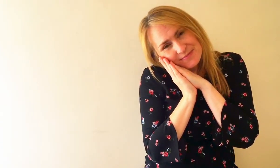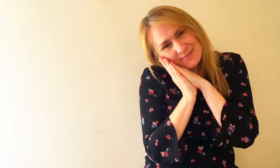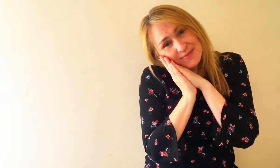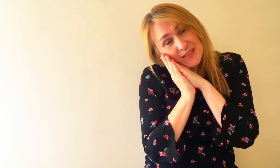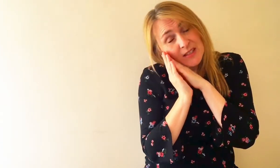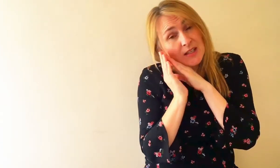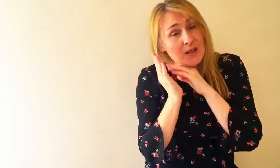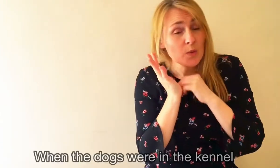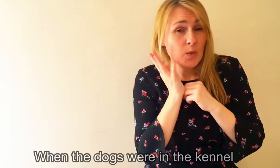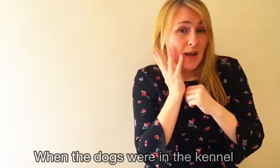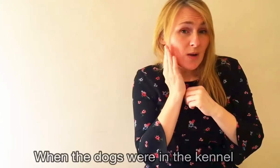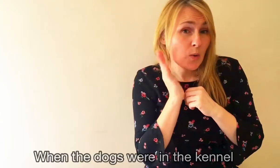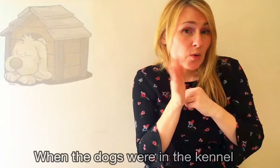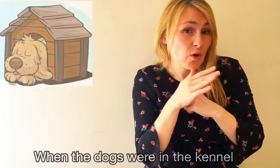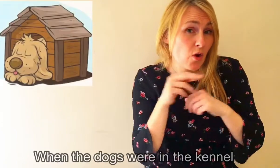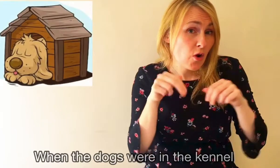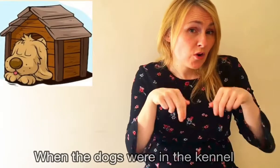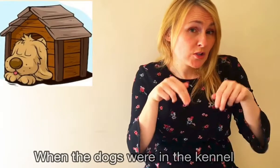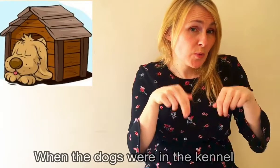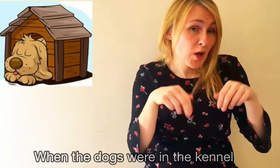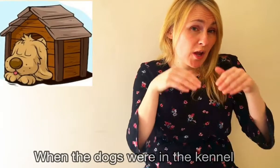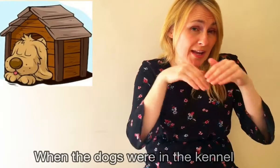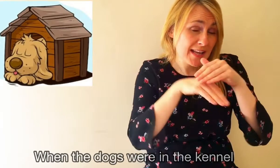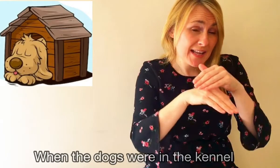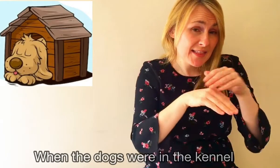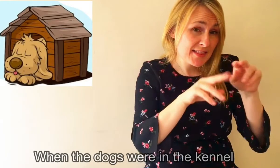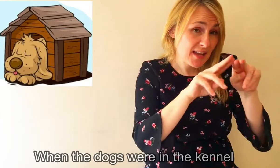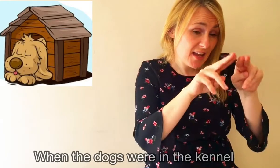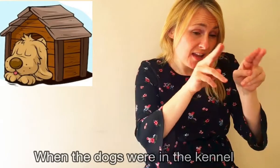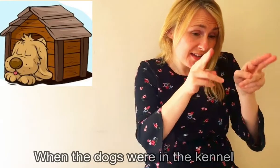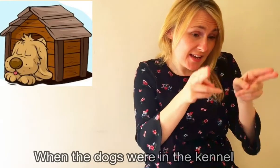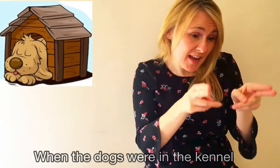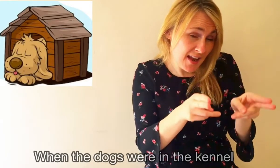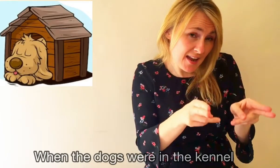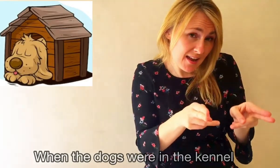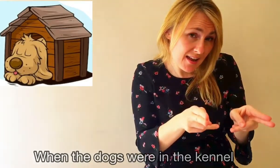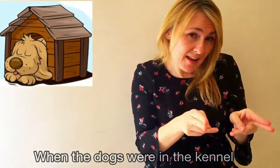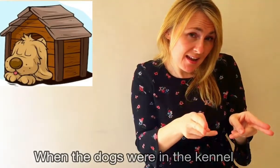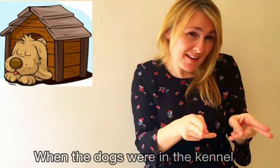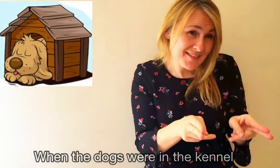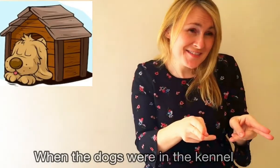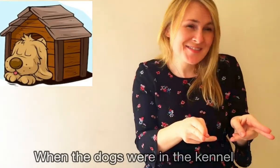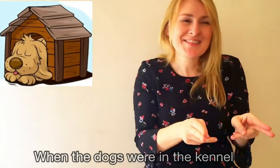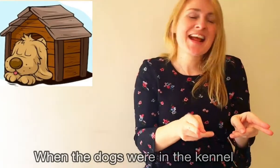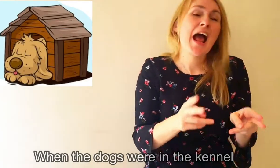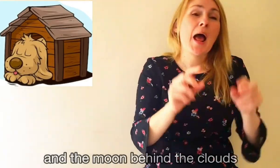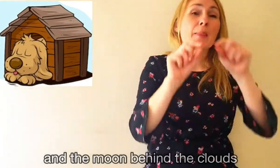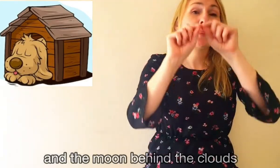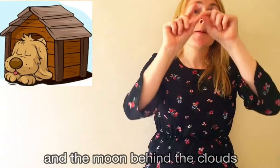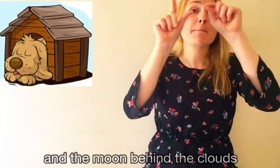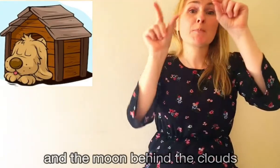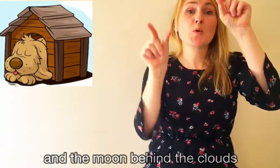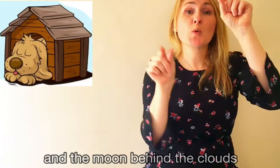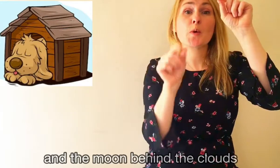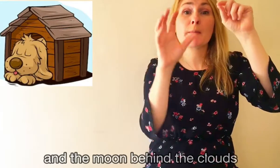When the dogs were in the kennels and the moons